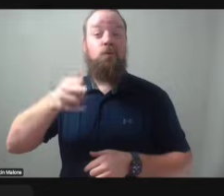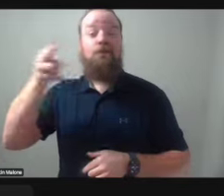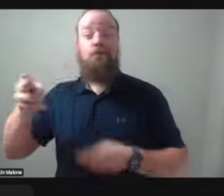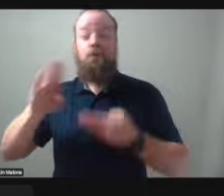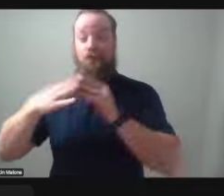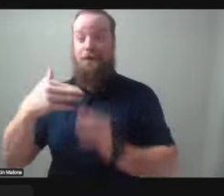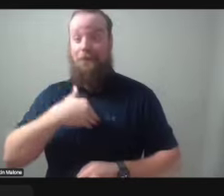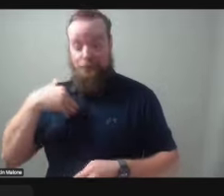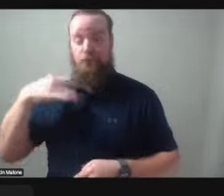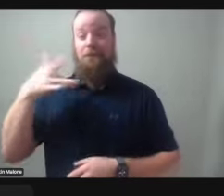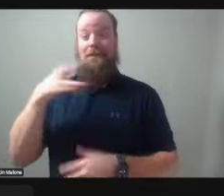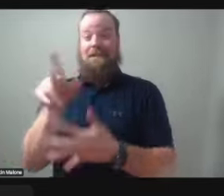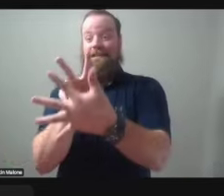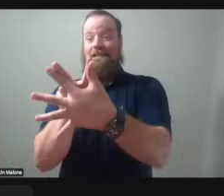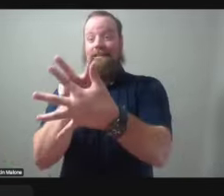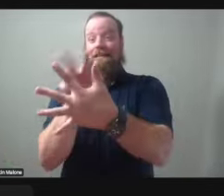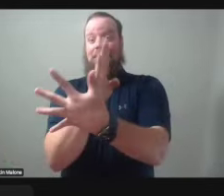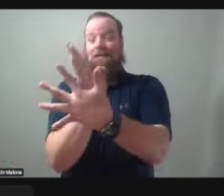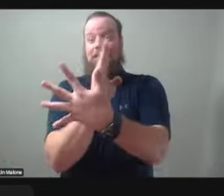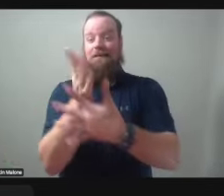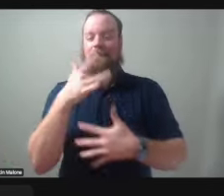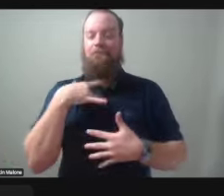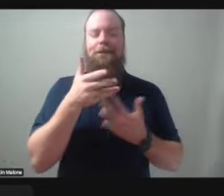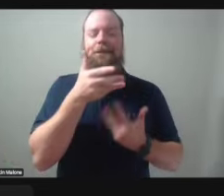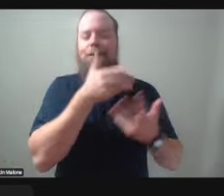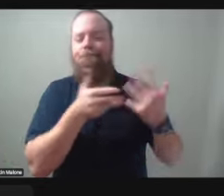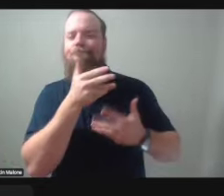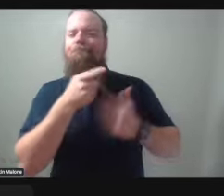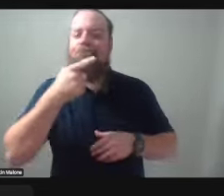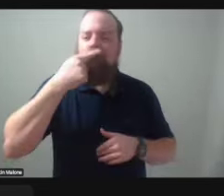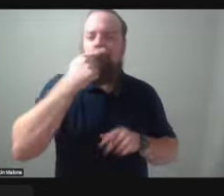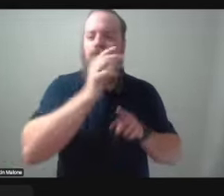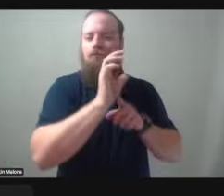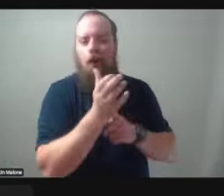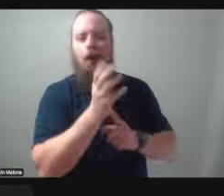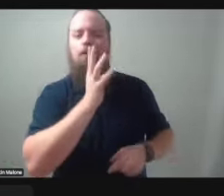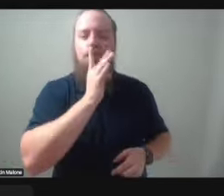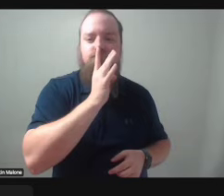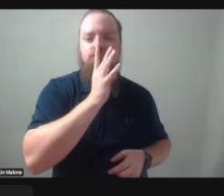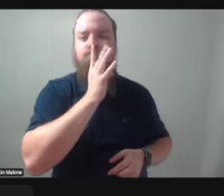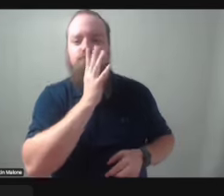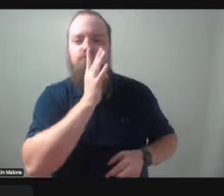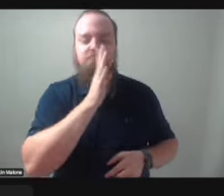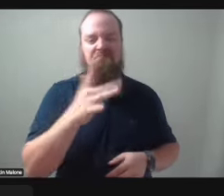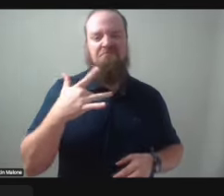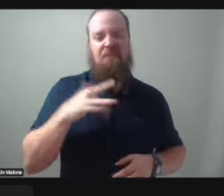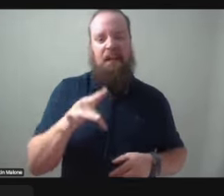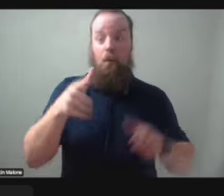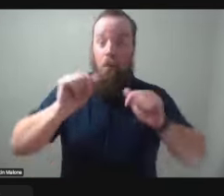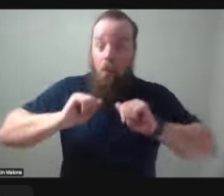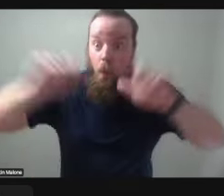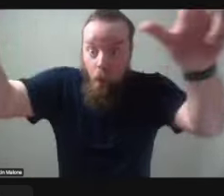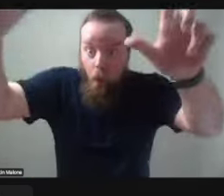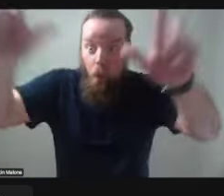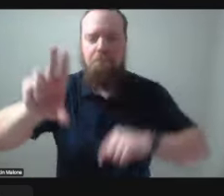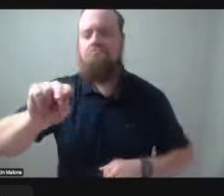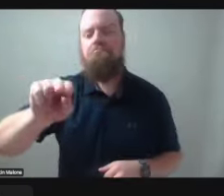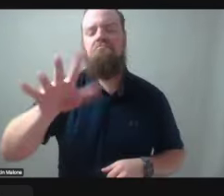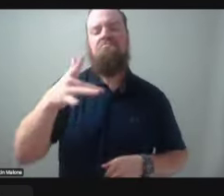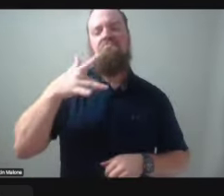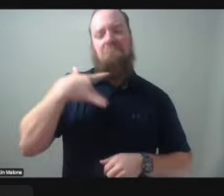loss. The hard of hearing community members who have like a light or slight hearing loss, who